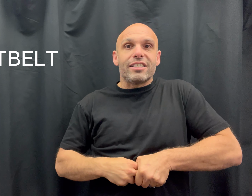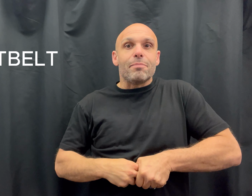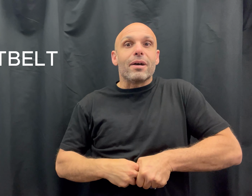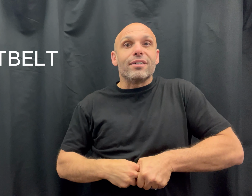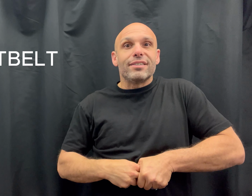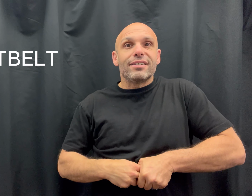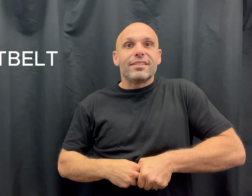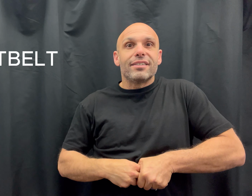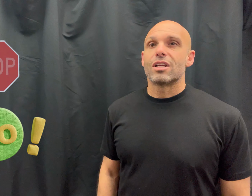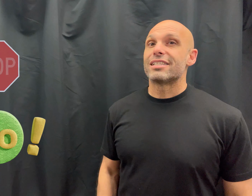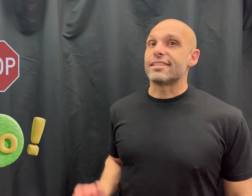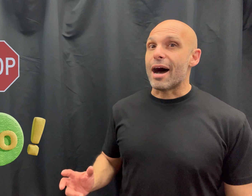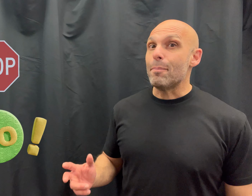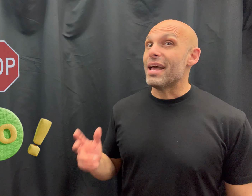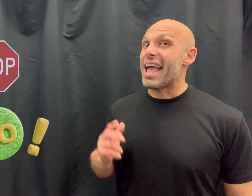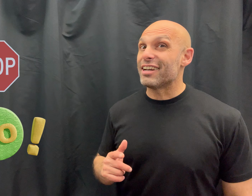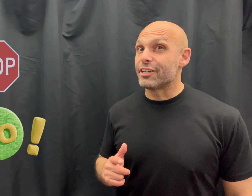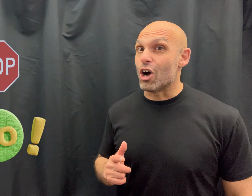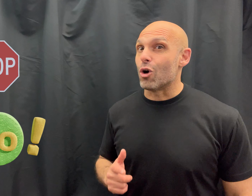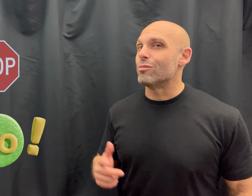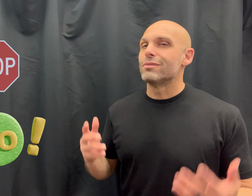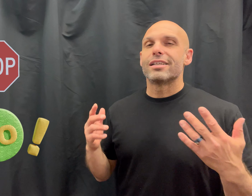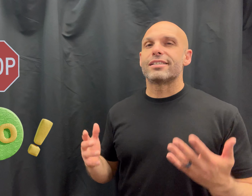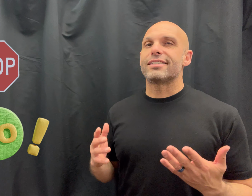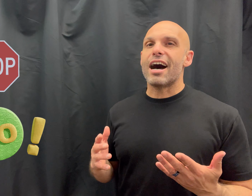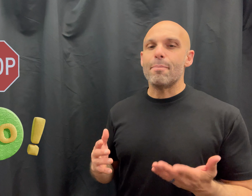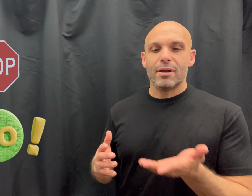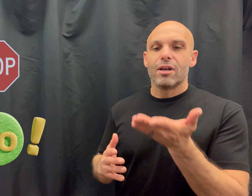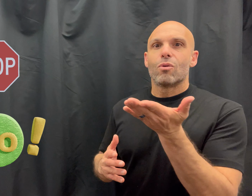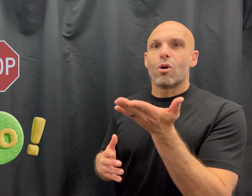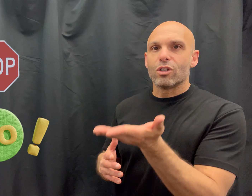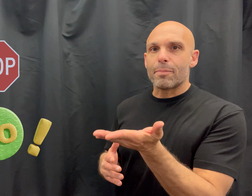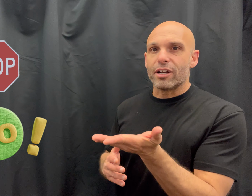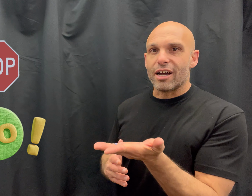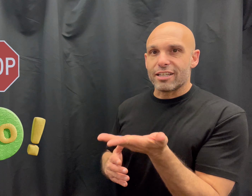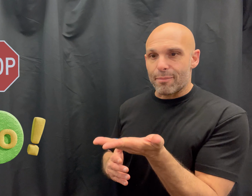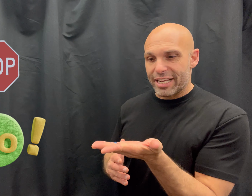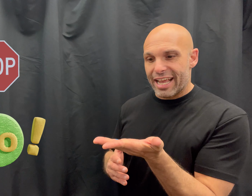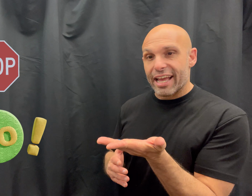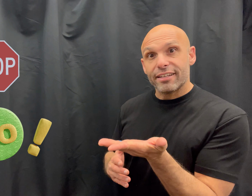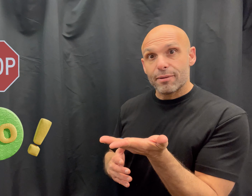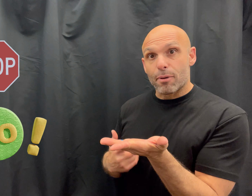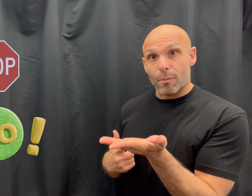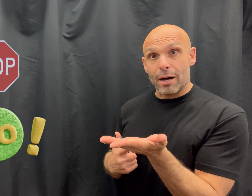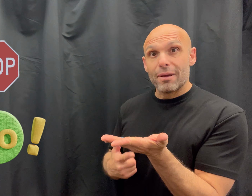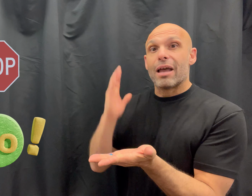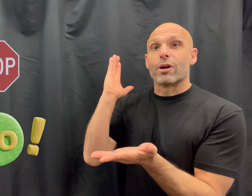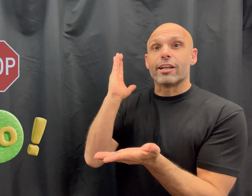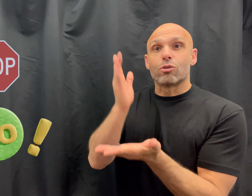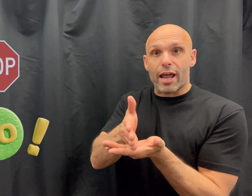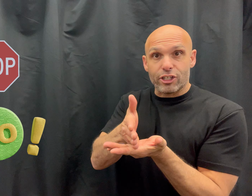seatbelt. Stop and go. Stop, hold up your non-dominant hand, palm up, and we're gonna karate chop